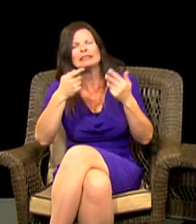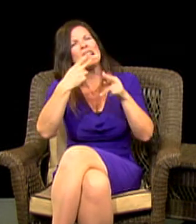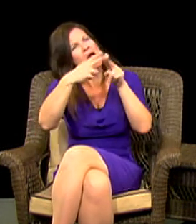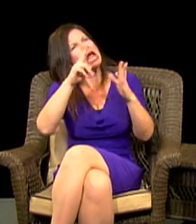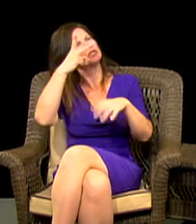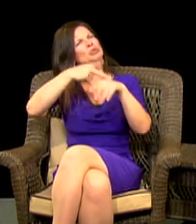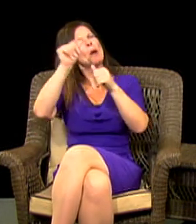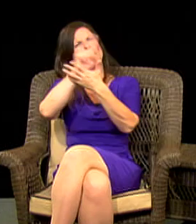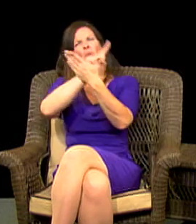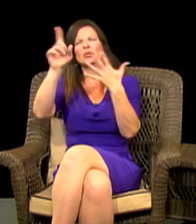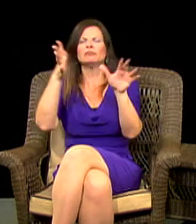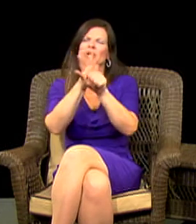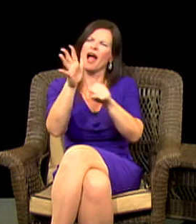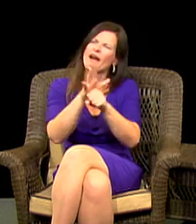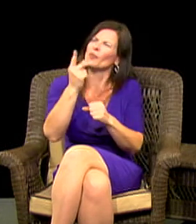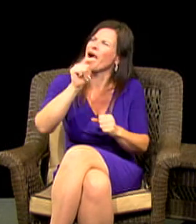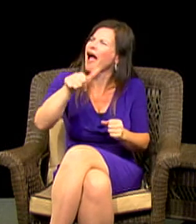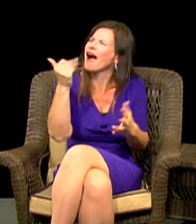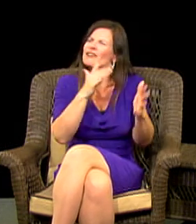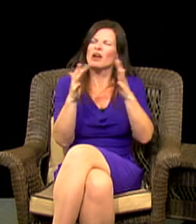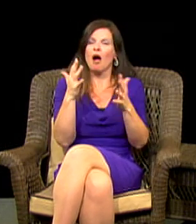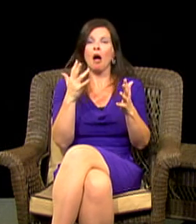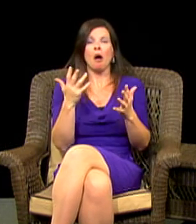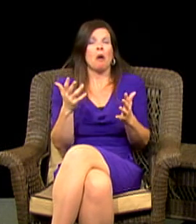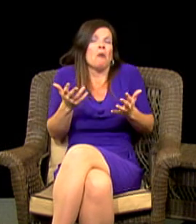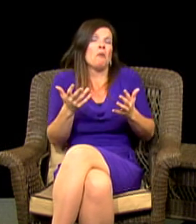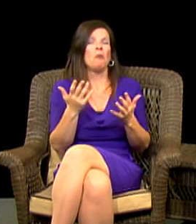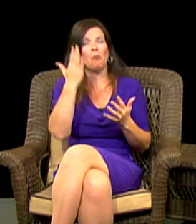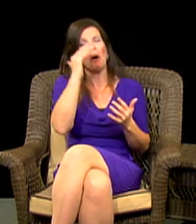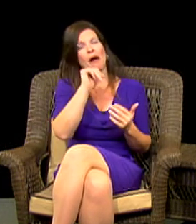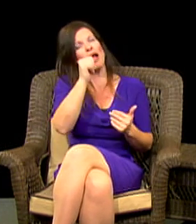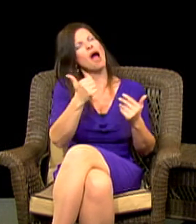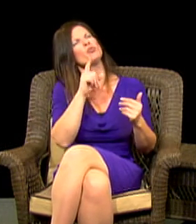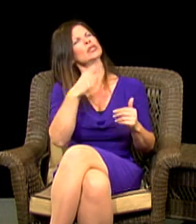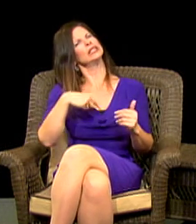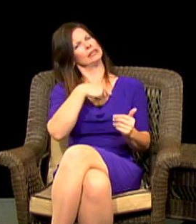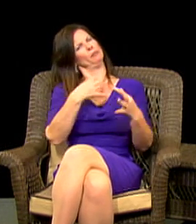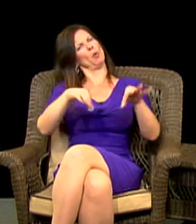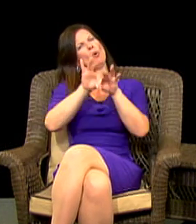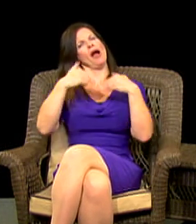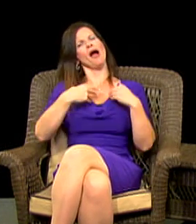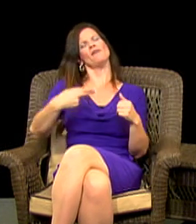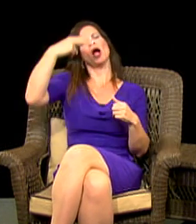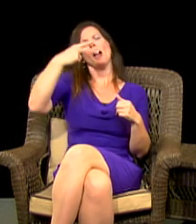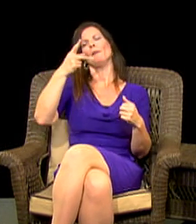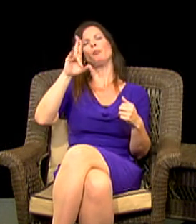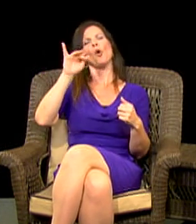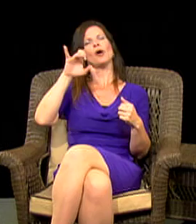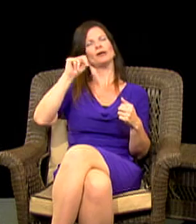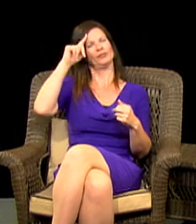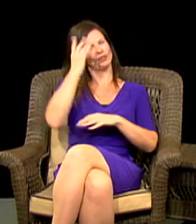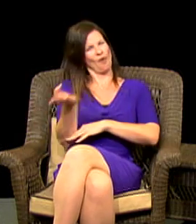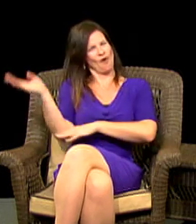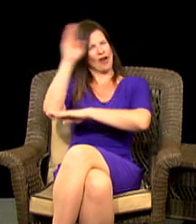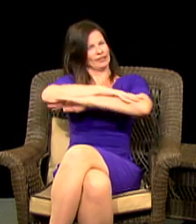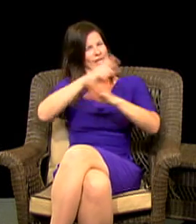that it was getting to be too much, that I was only relying on eggs for protein. So I decided that I really